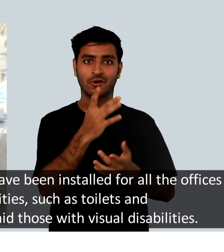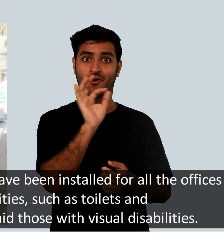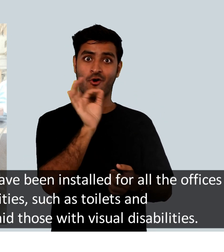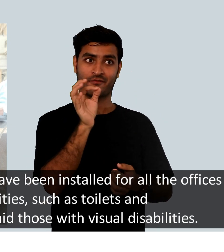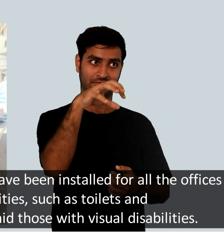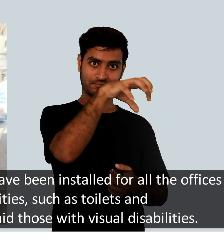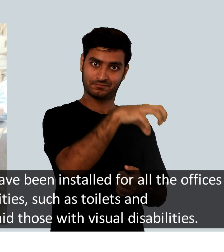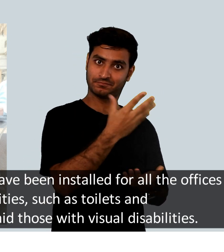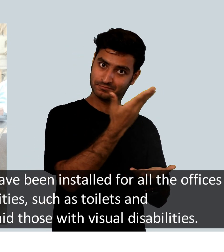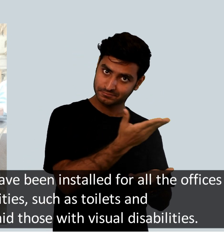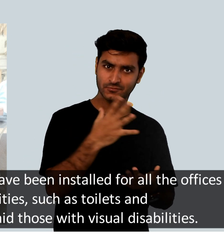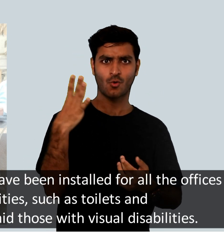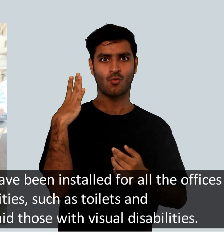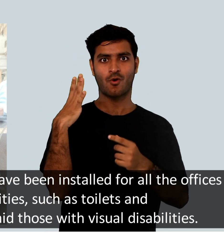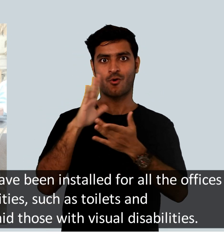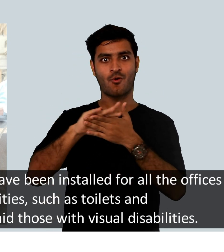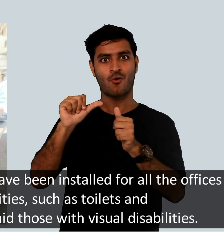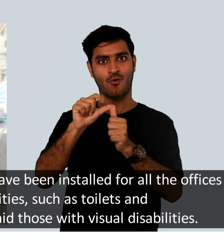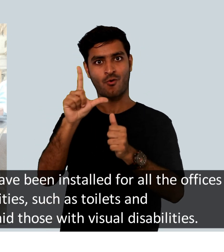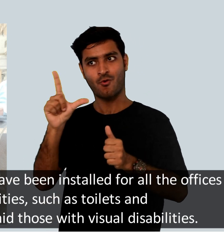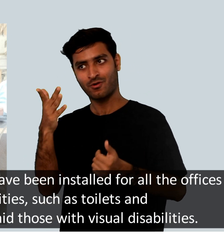to aid those with visual disabilities.